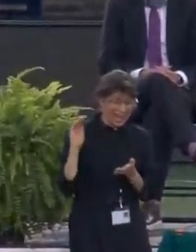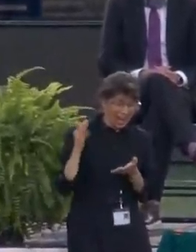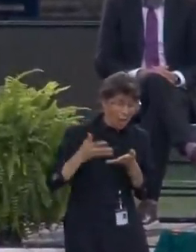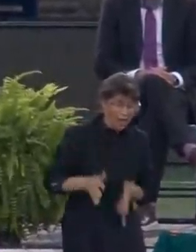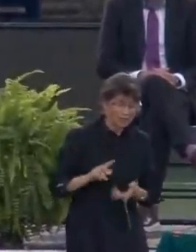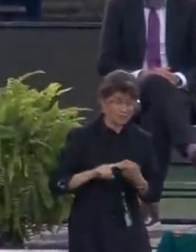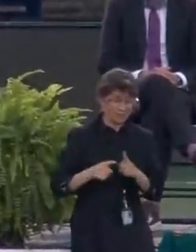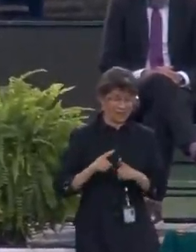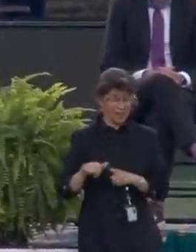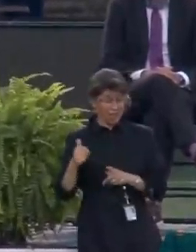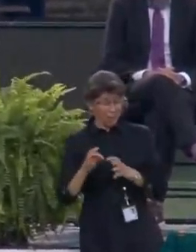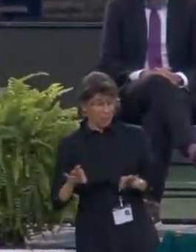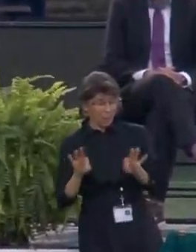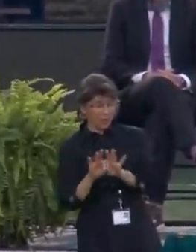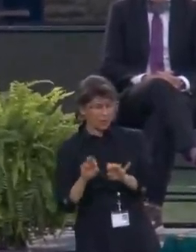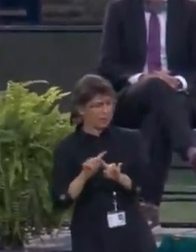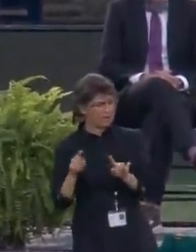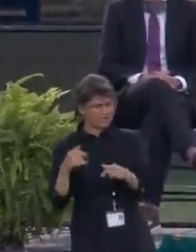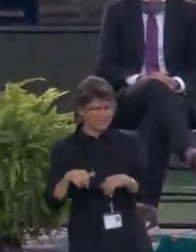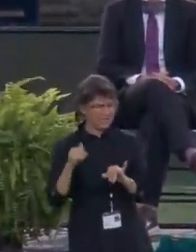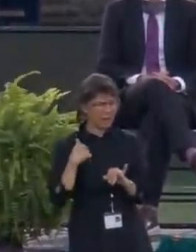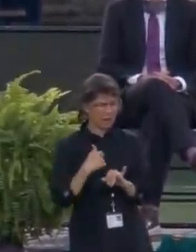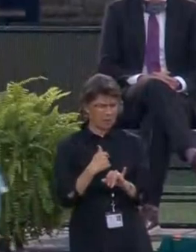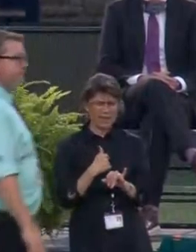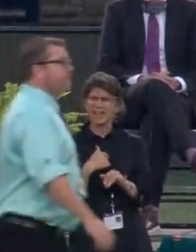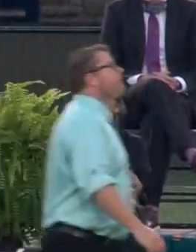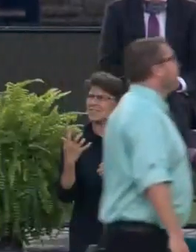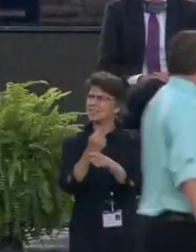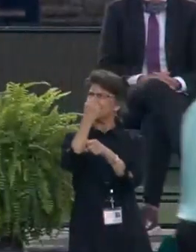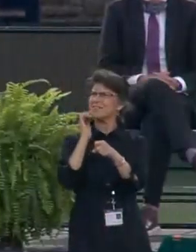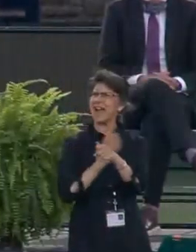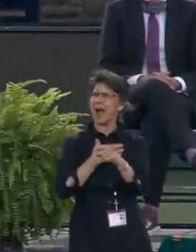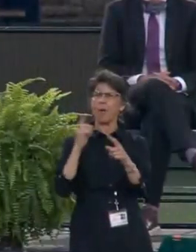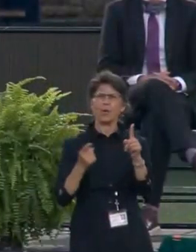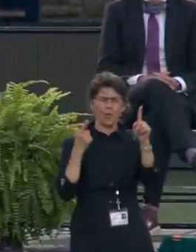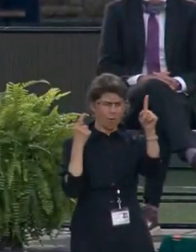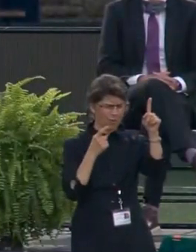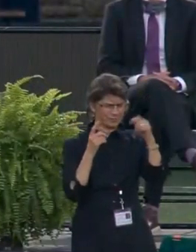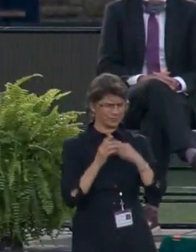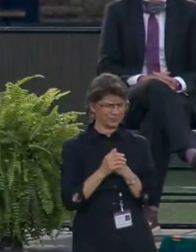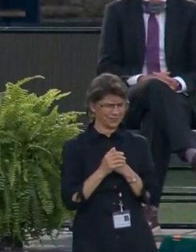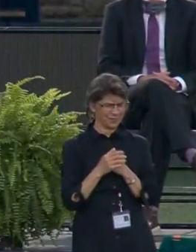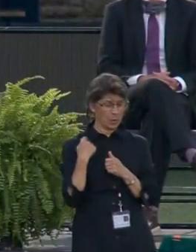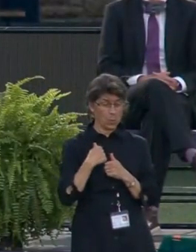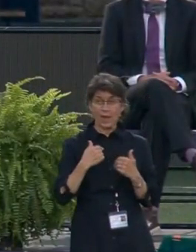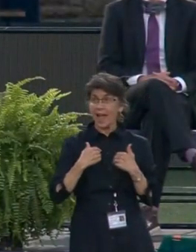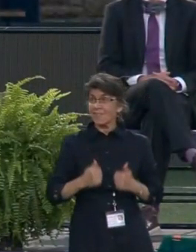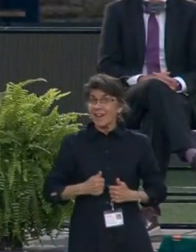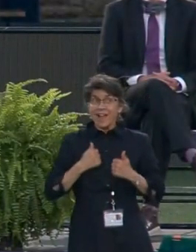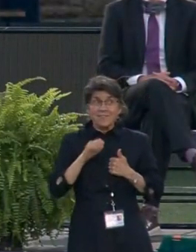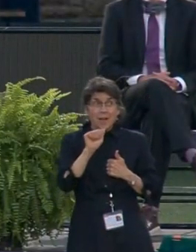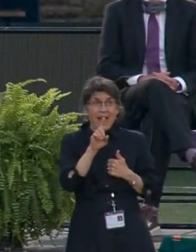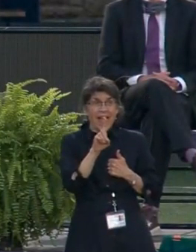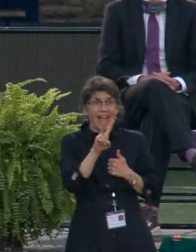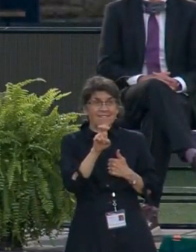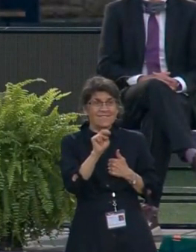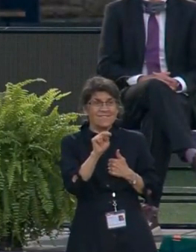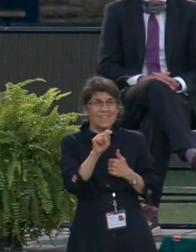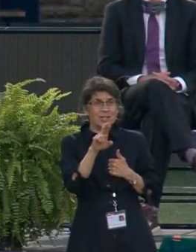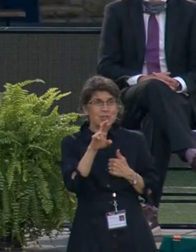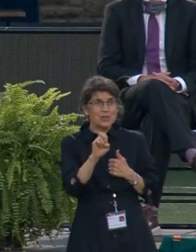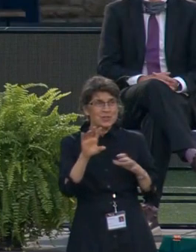to achieve our goals. We have a lifetime of adventures yet to come and many dreams and goals to still be accomplished. To